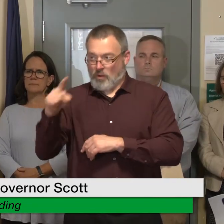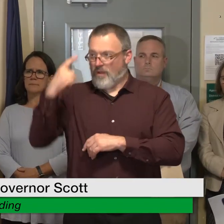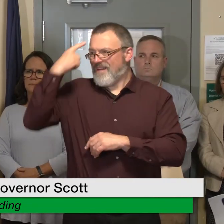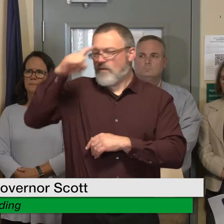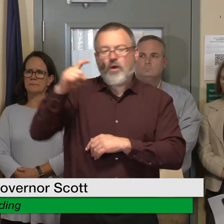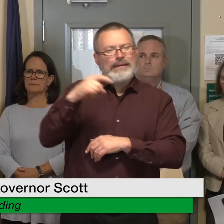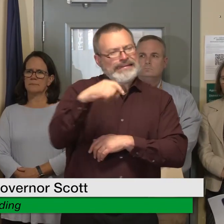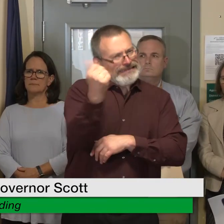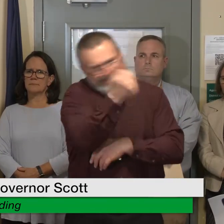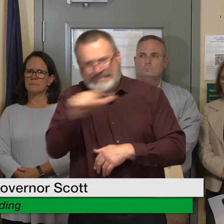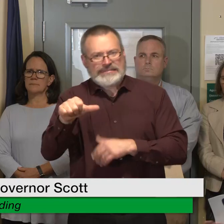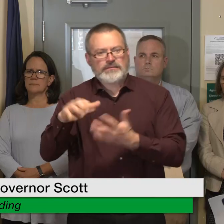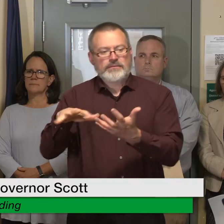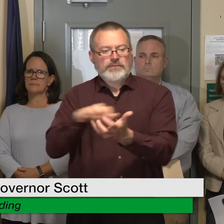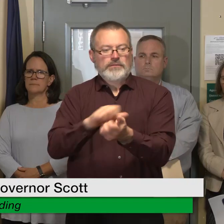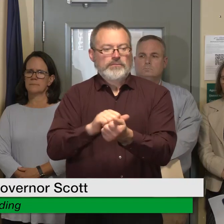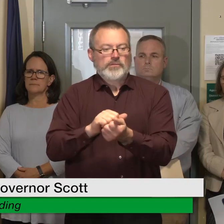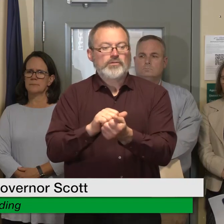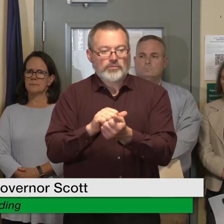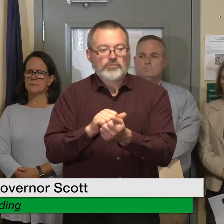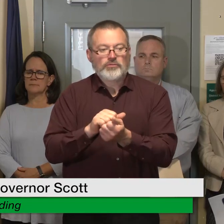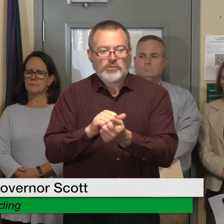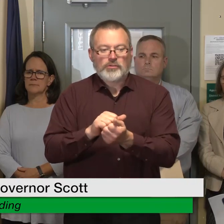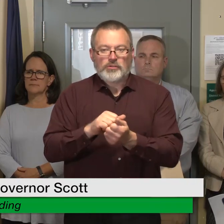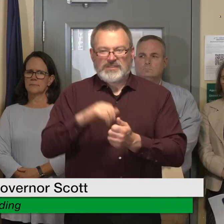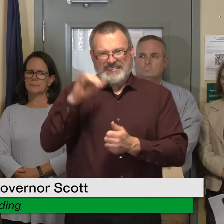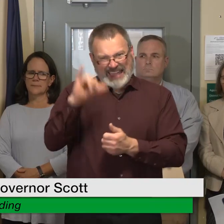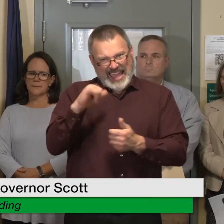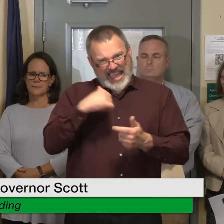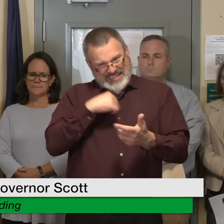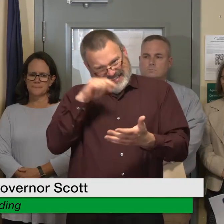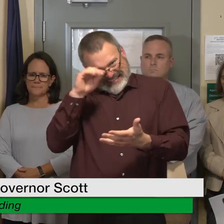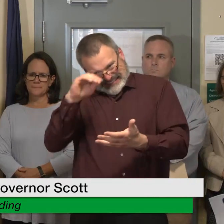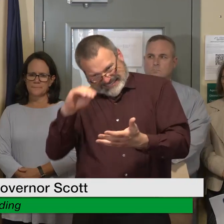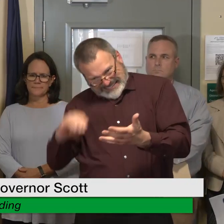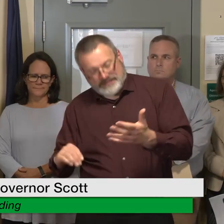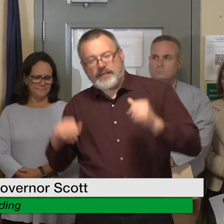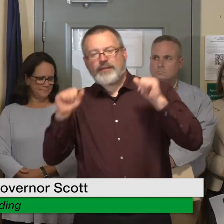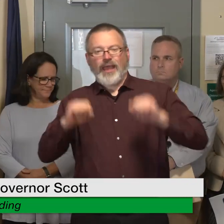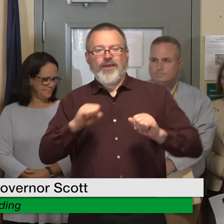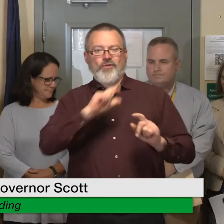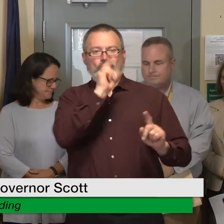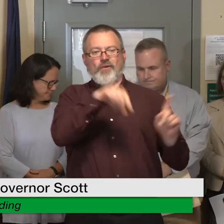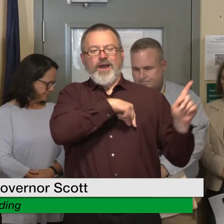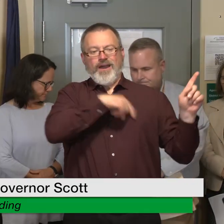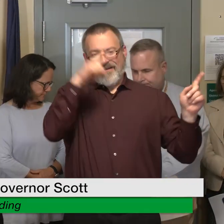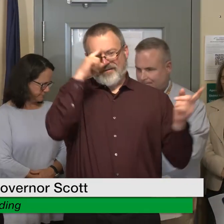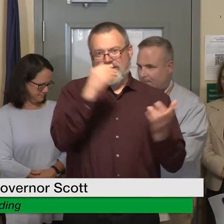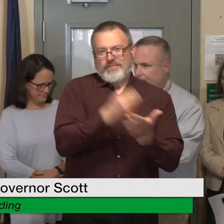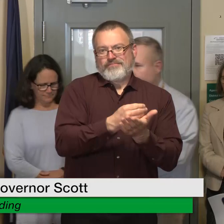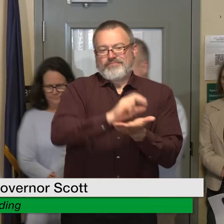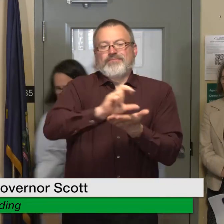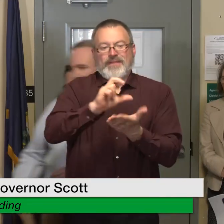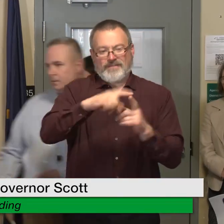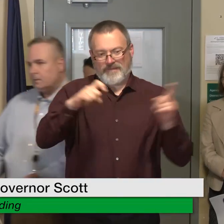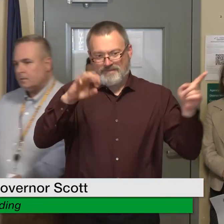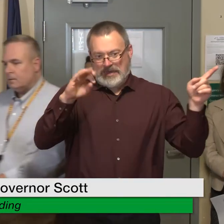federal support. With that, I'll turn it over to Deputy Commissioner Dan Beatty. Dan?